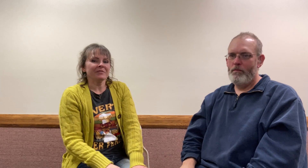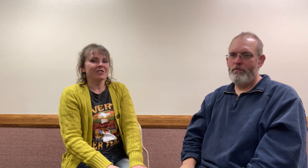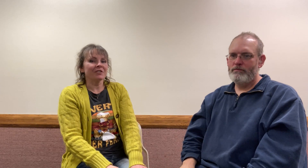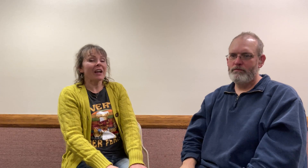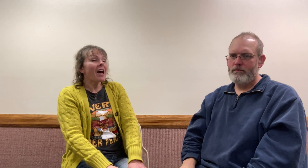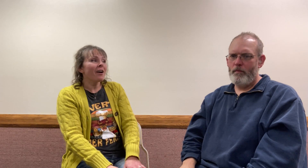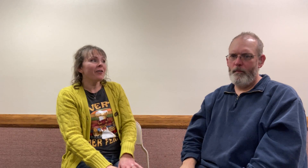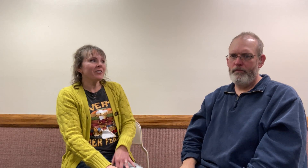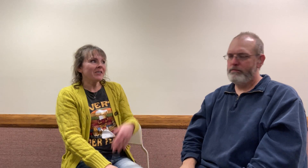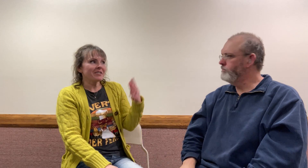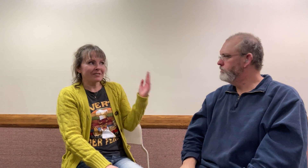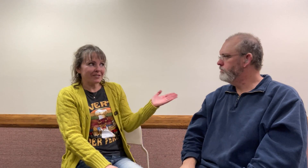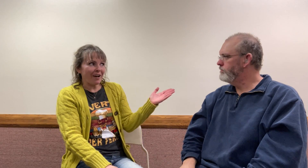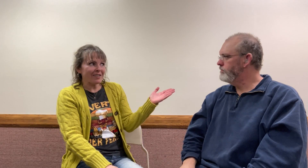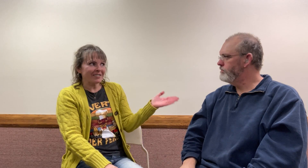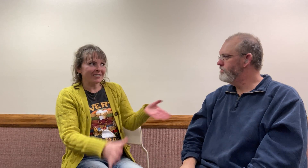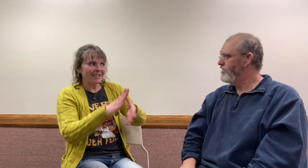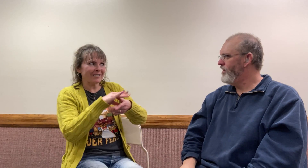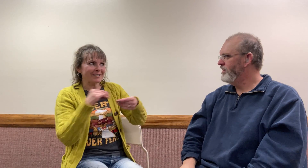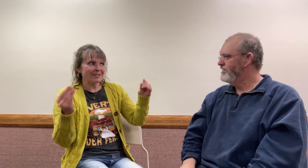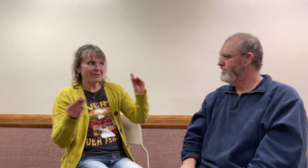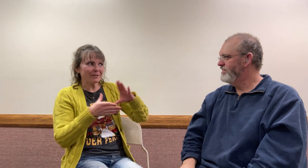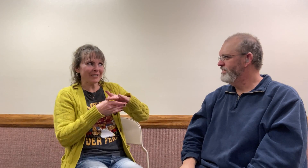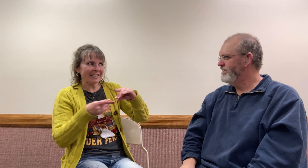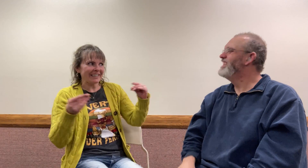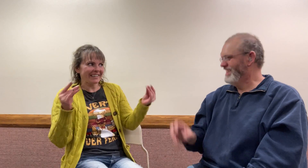So now, Scott's gonna tell us a story.